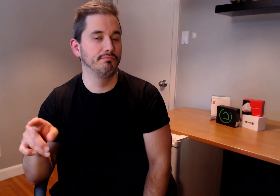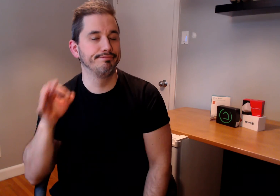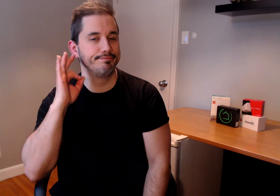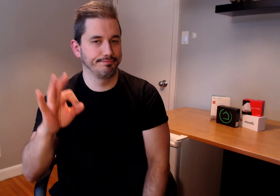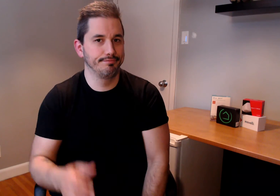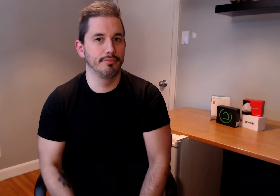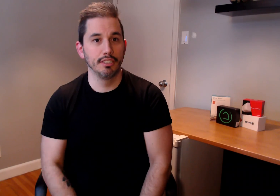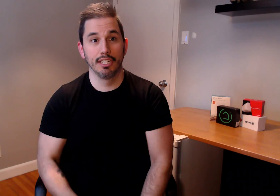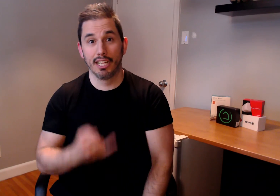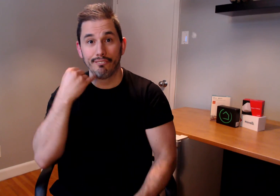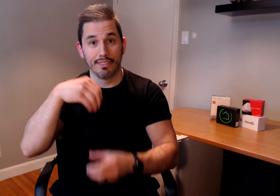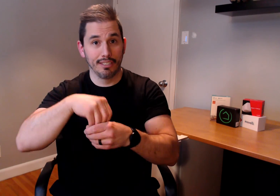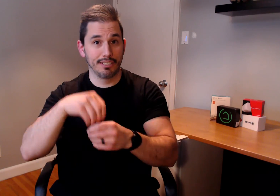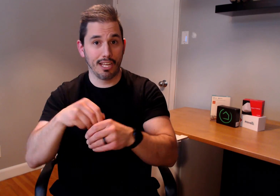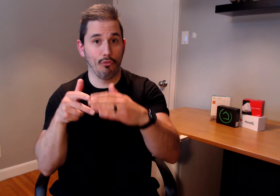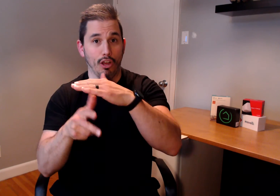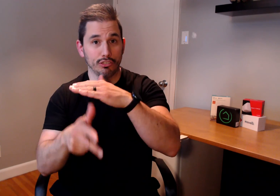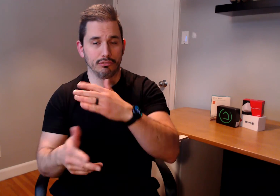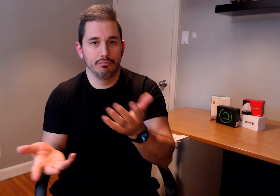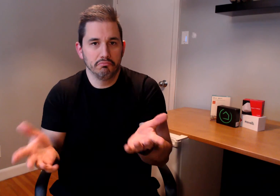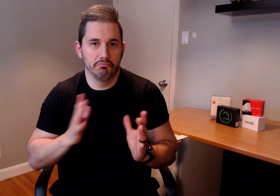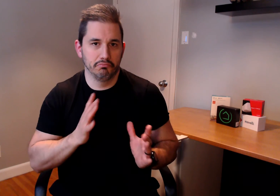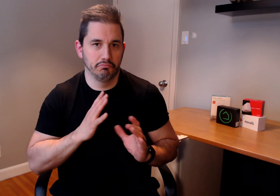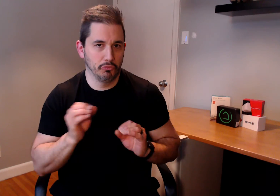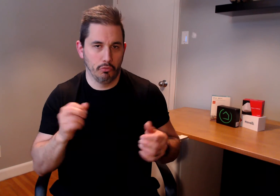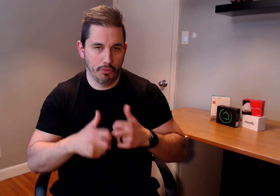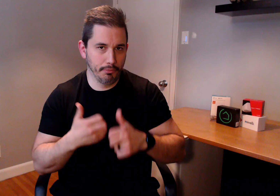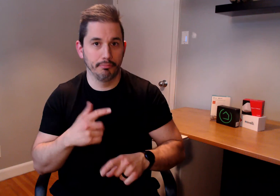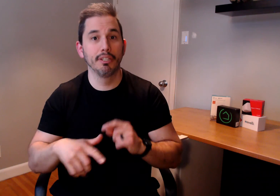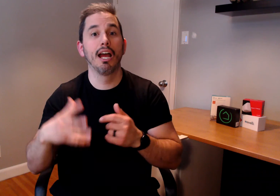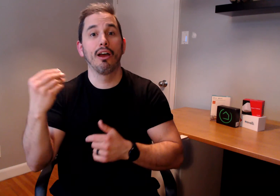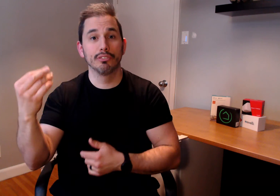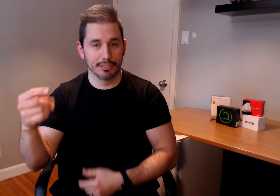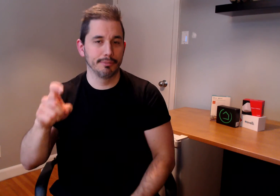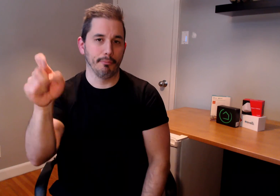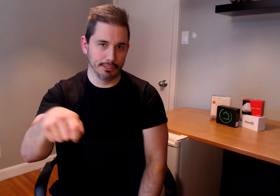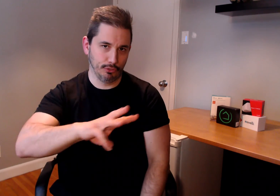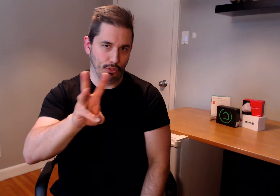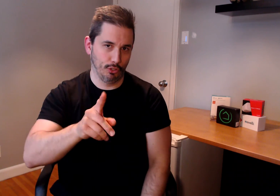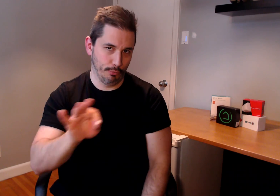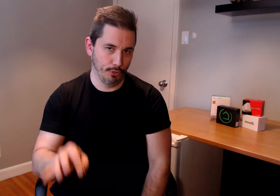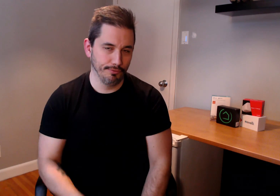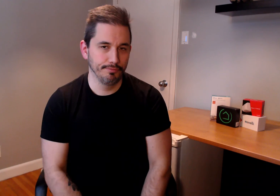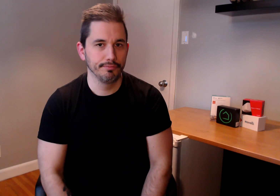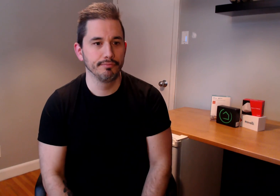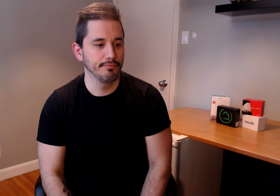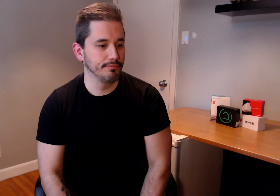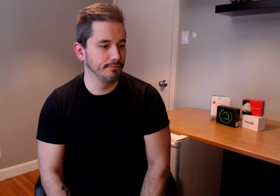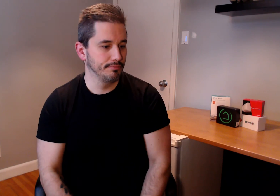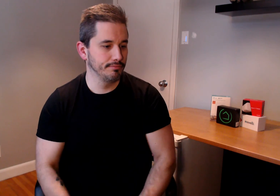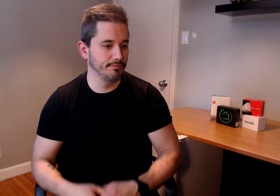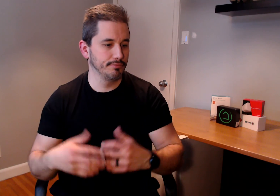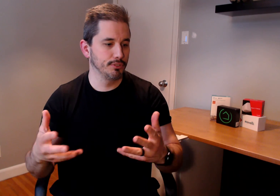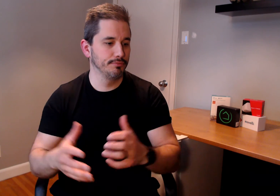in outside with a smart plug, it has to be weatherproof. You wouldn't have to worry about this if you're just plugging it in inside your